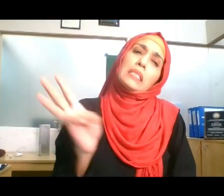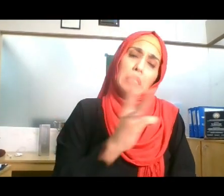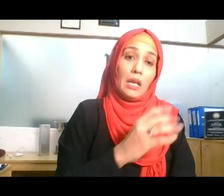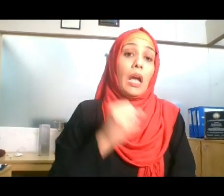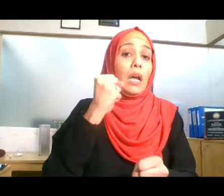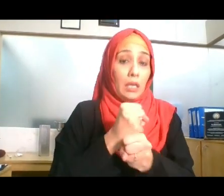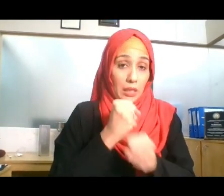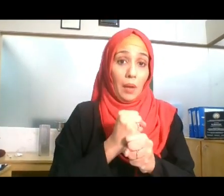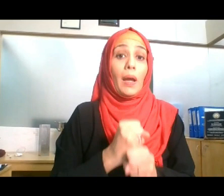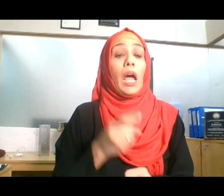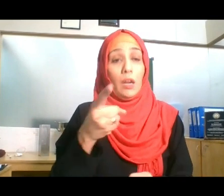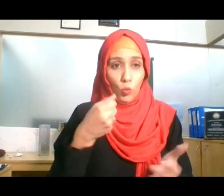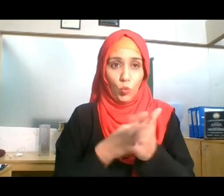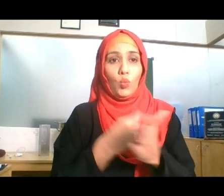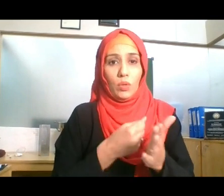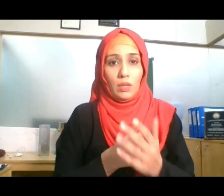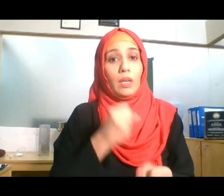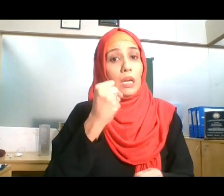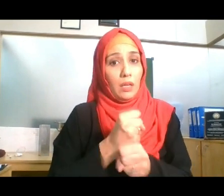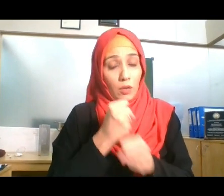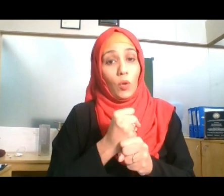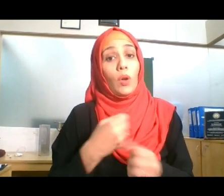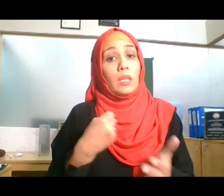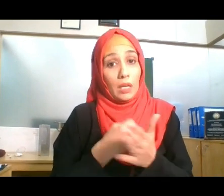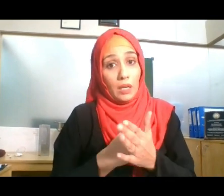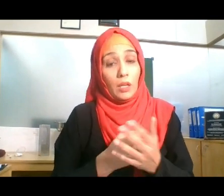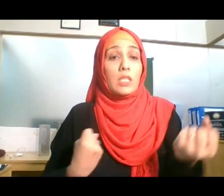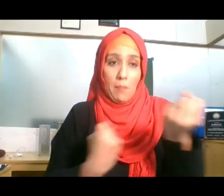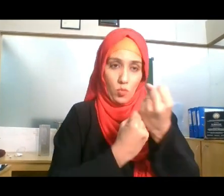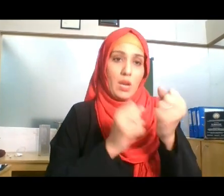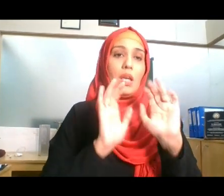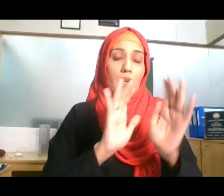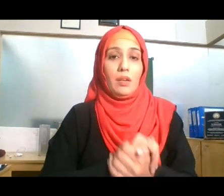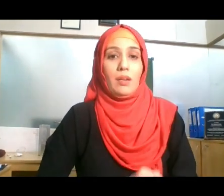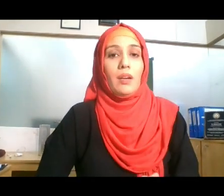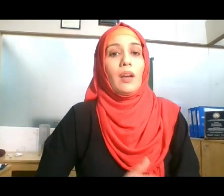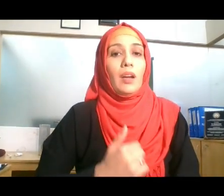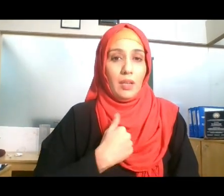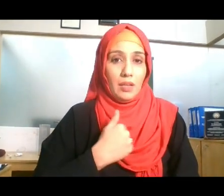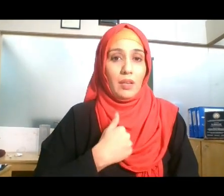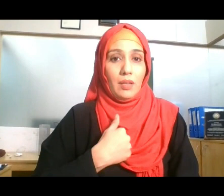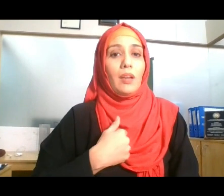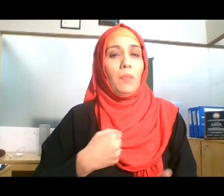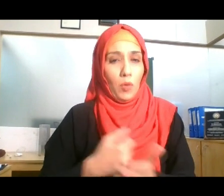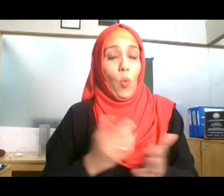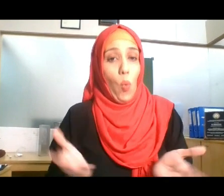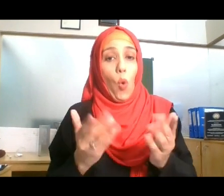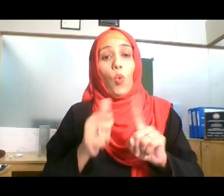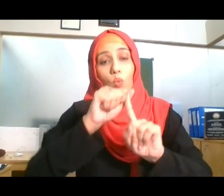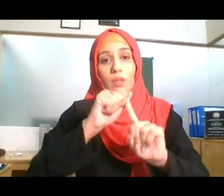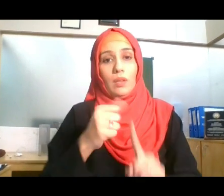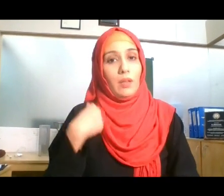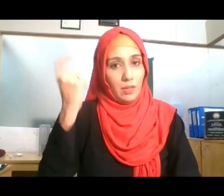is committed to it, and the government is trying to provide some support, but we need to accelerate it far more. I think